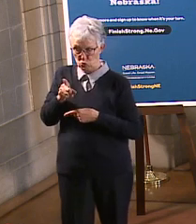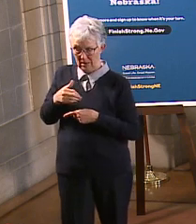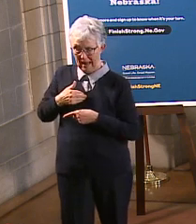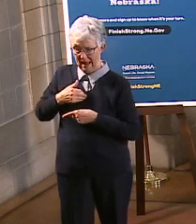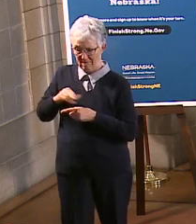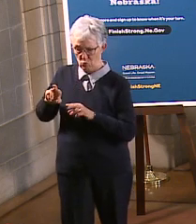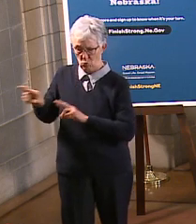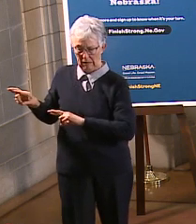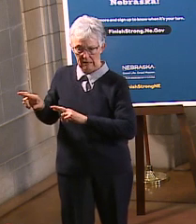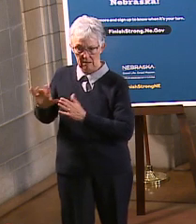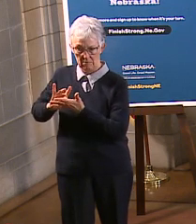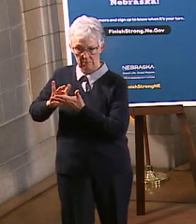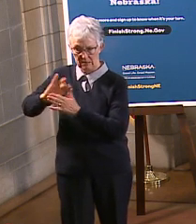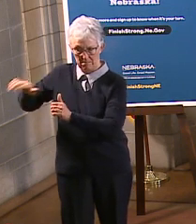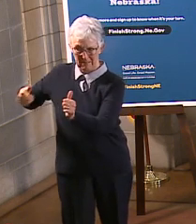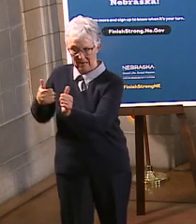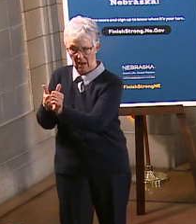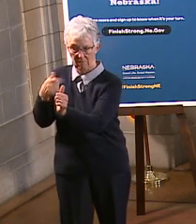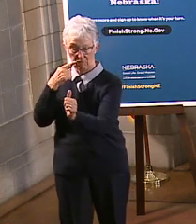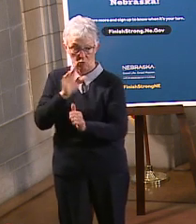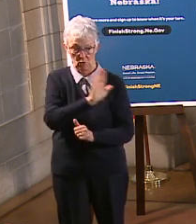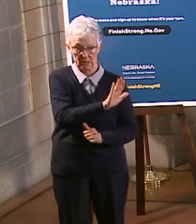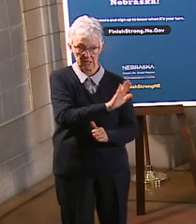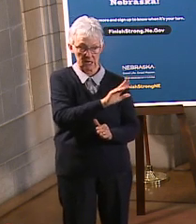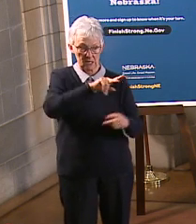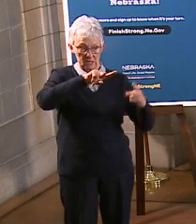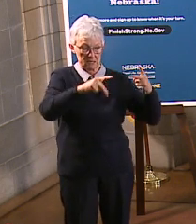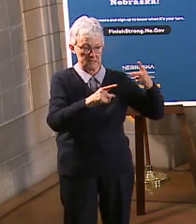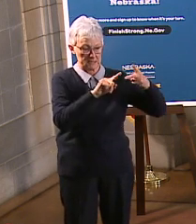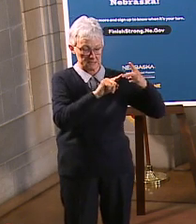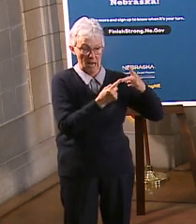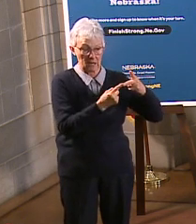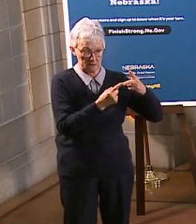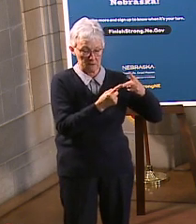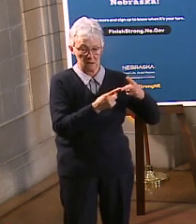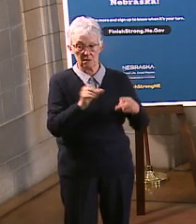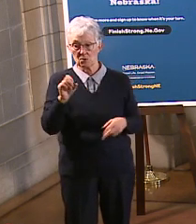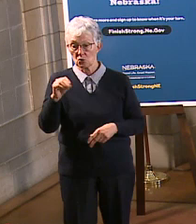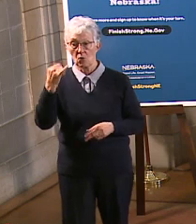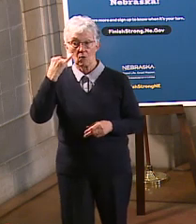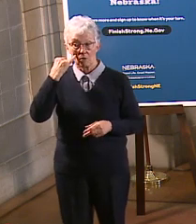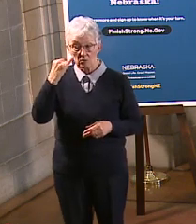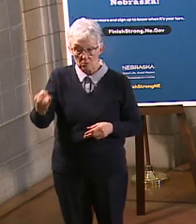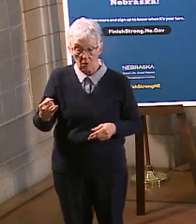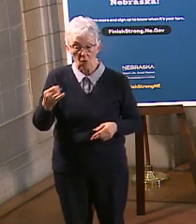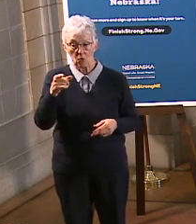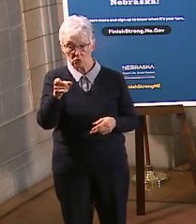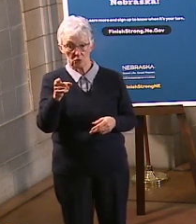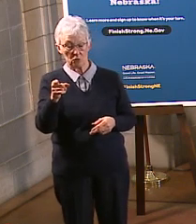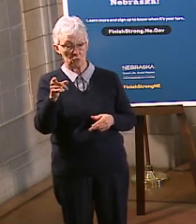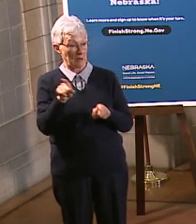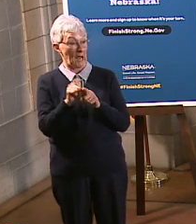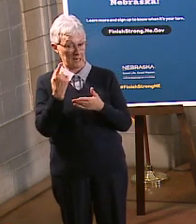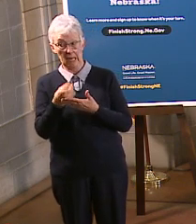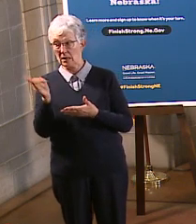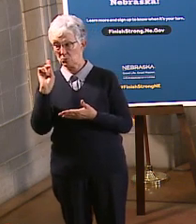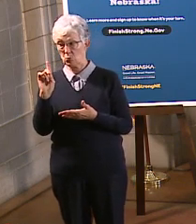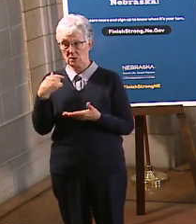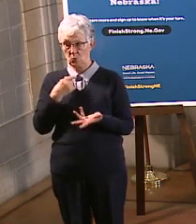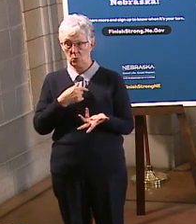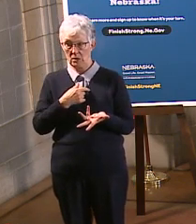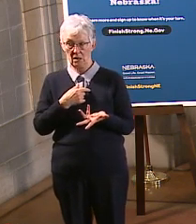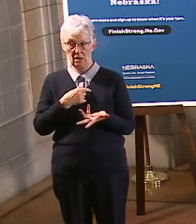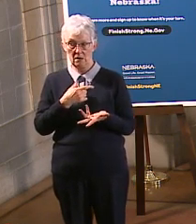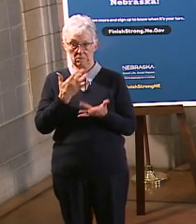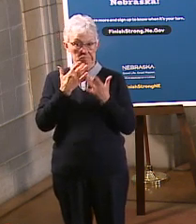you think about it, if you moved up those first doses and maybe you did have a problem with the allocation like we did last week,